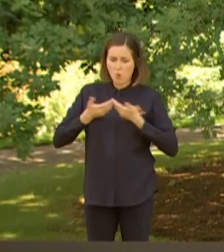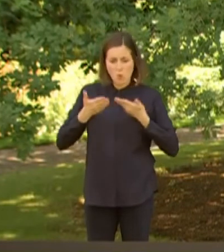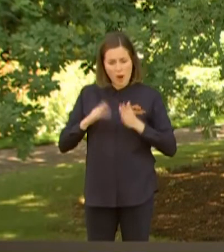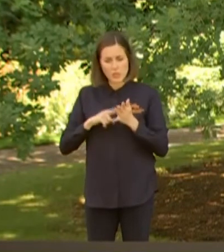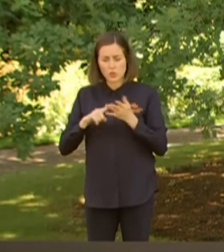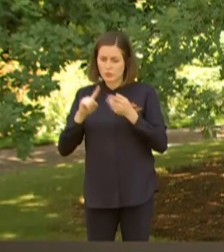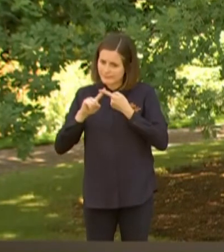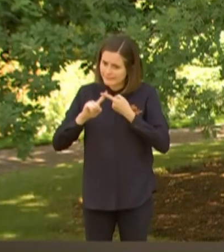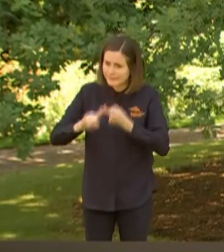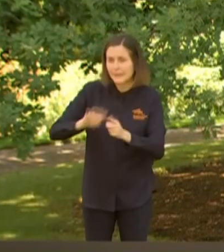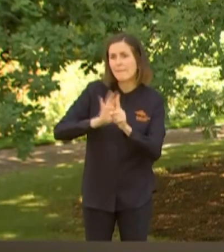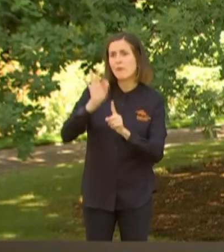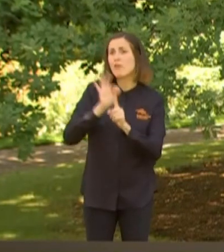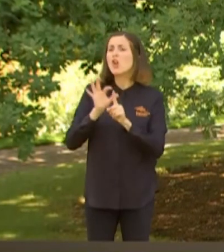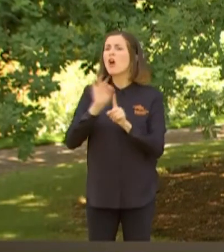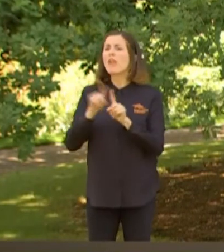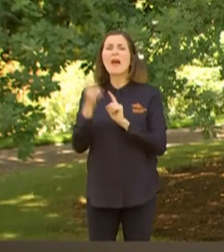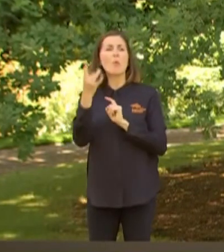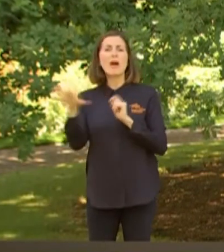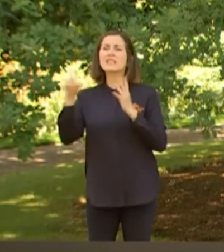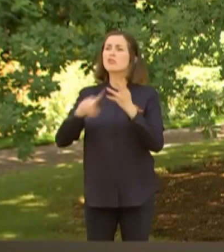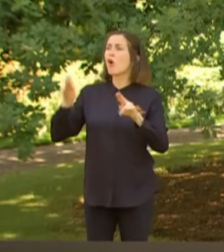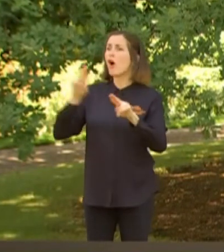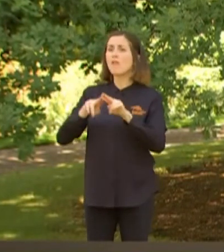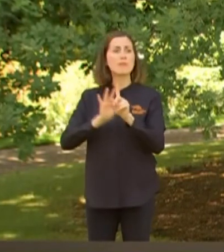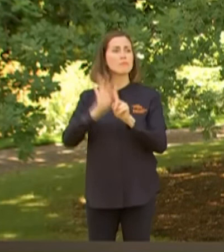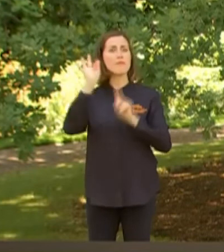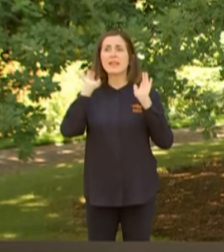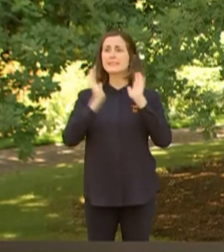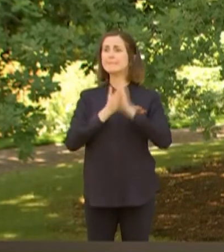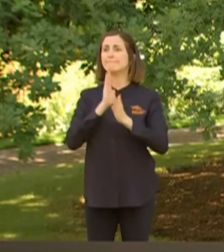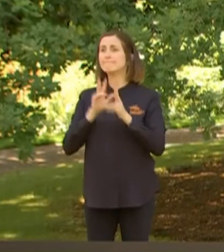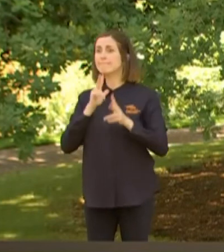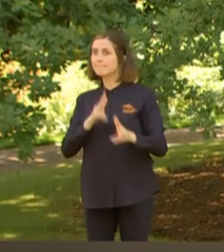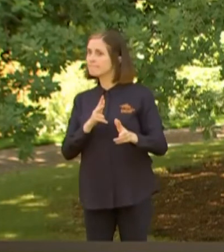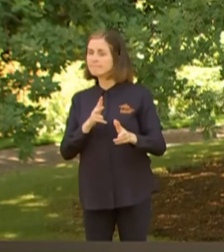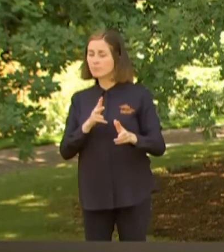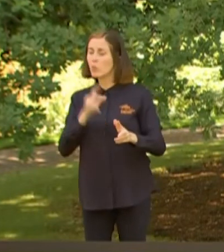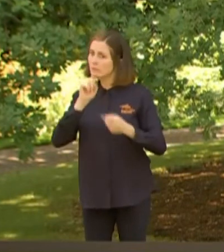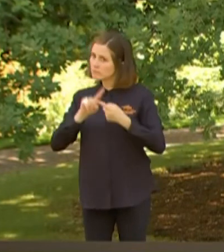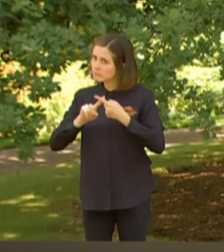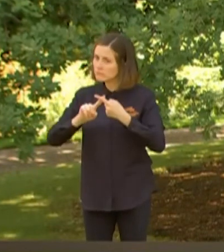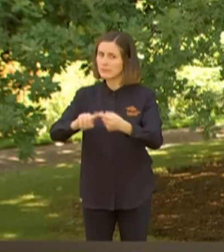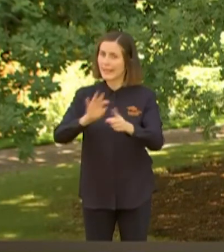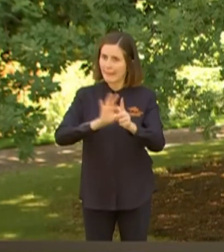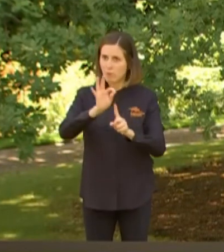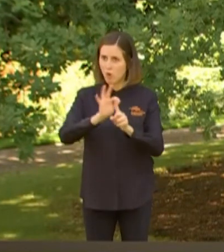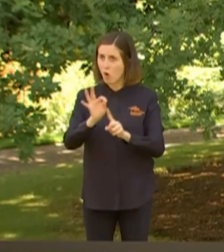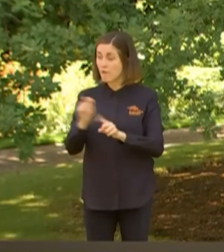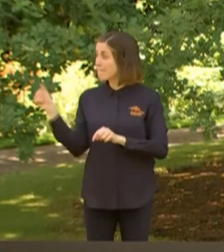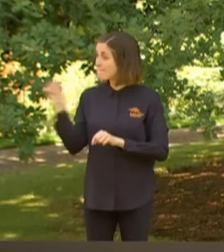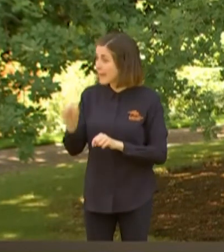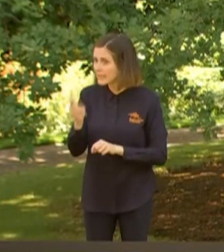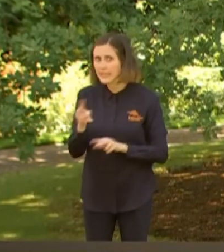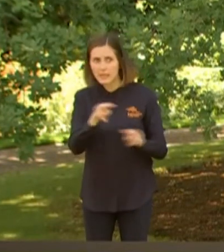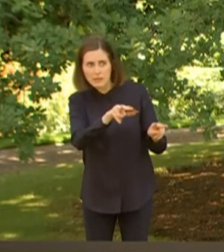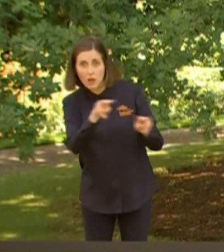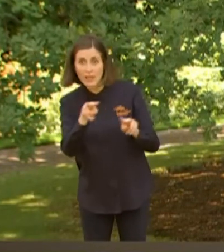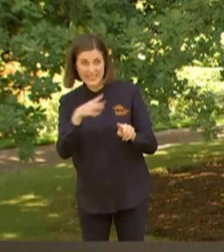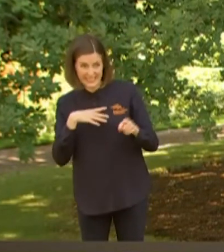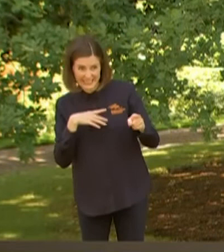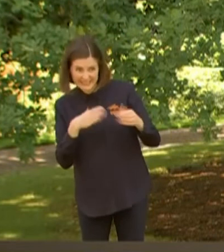just rest on this being the model today, we will continually look to improve and develop the model as we need to and as the research and the advice